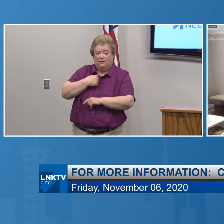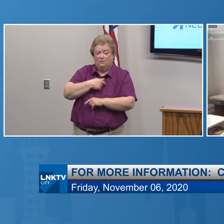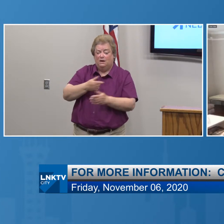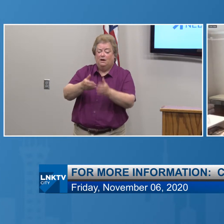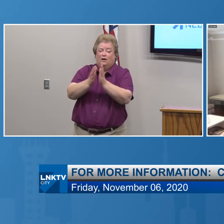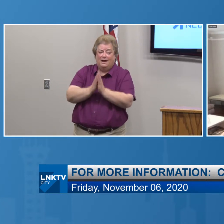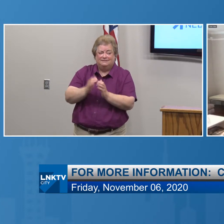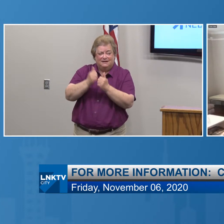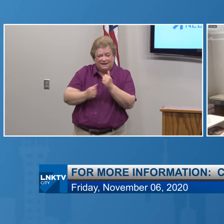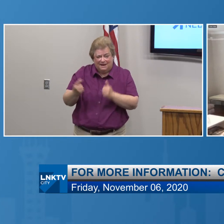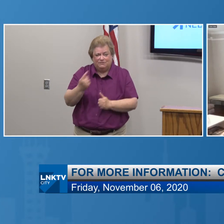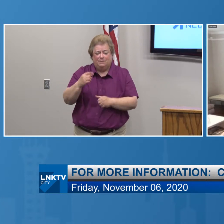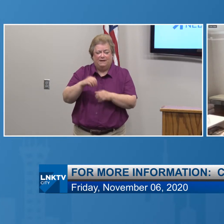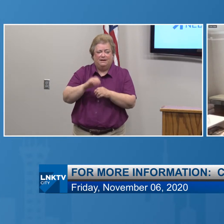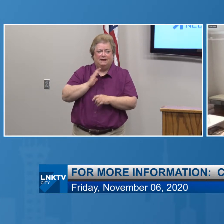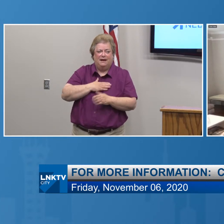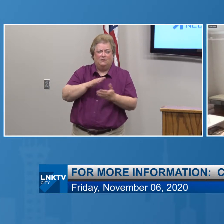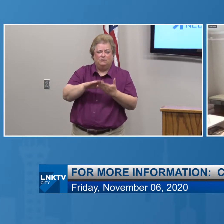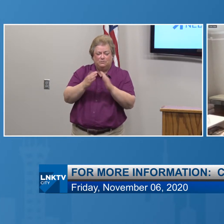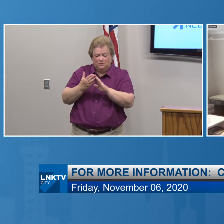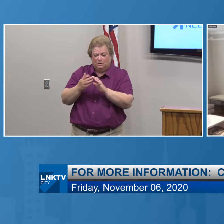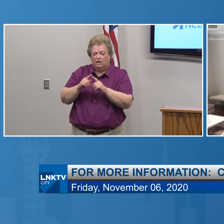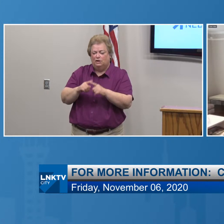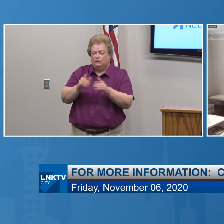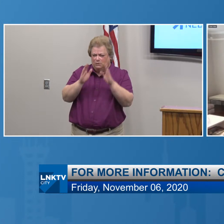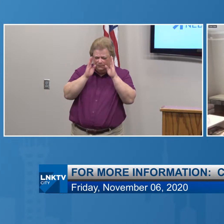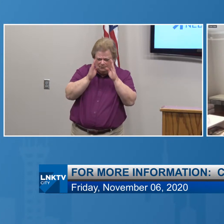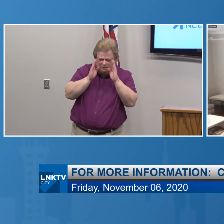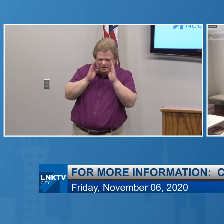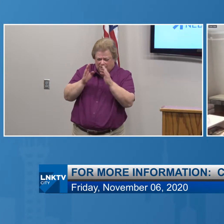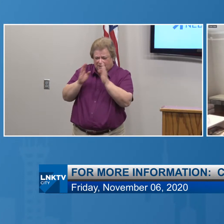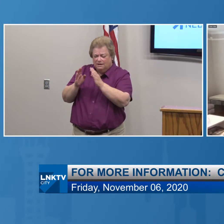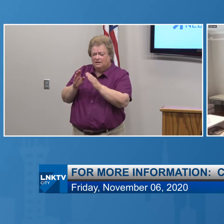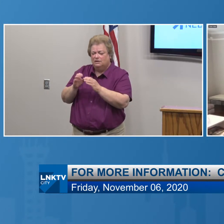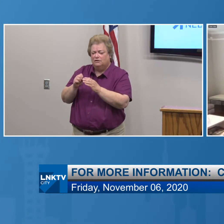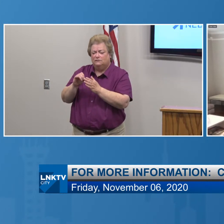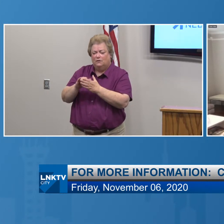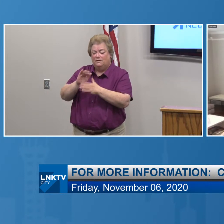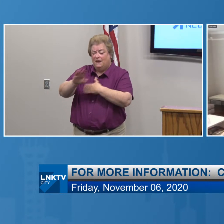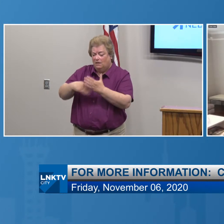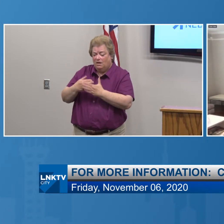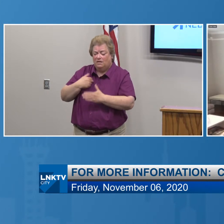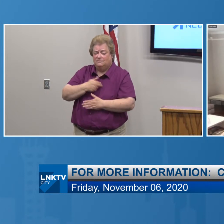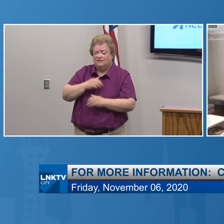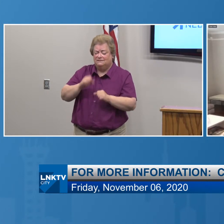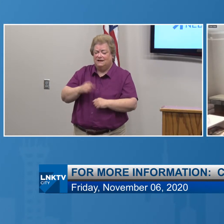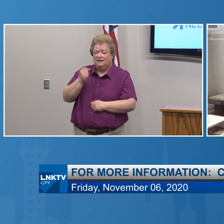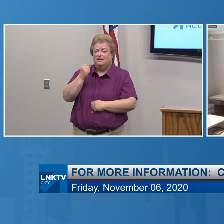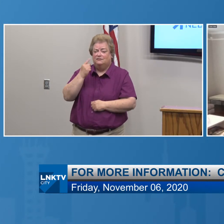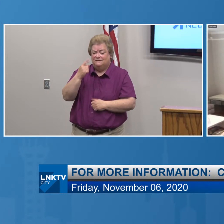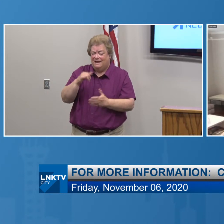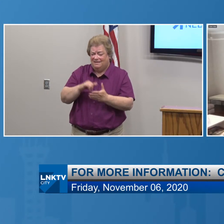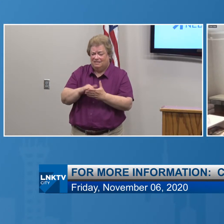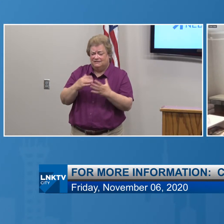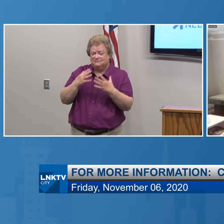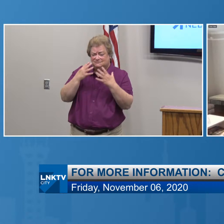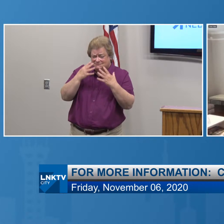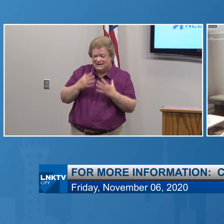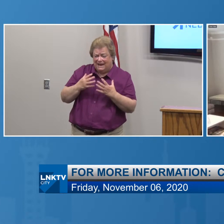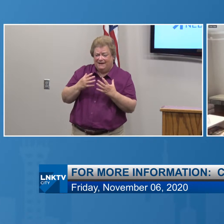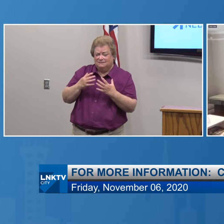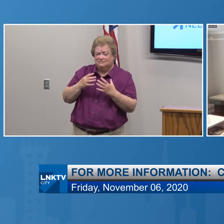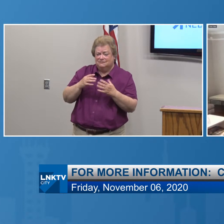asking everyone in our community to pay close attention so that all of us understand the sobering situation in which